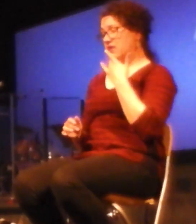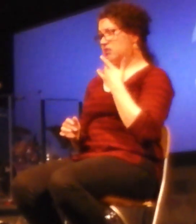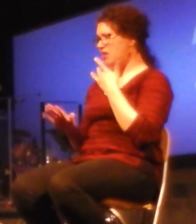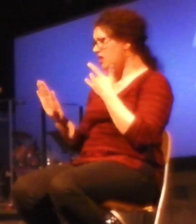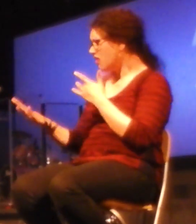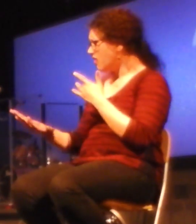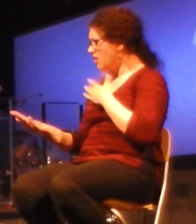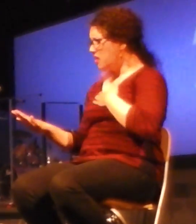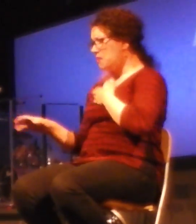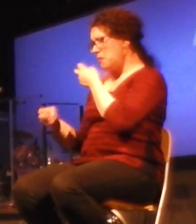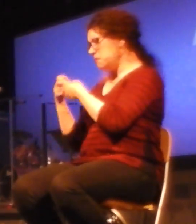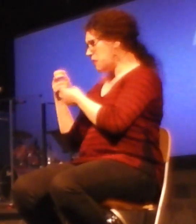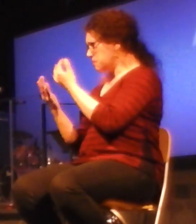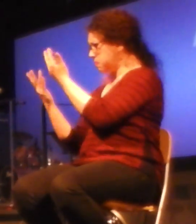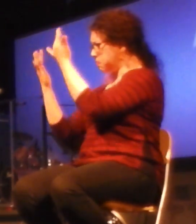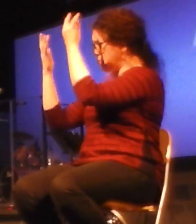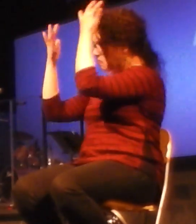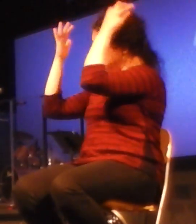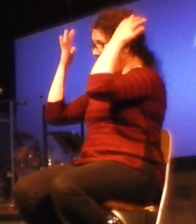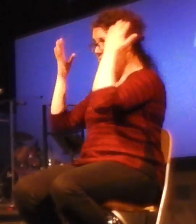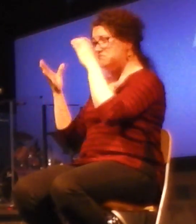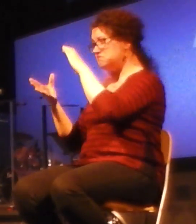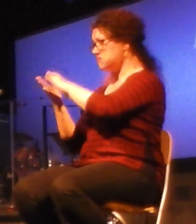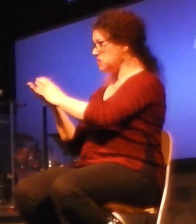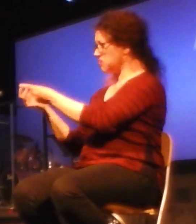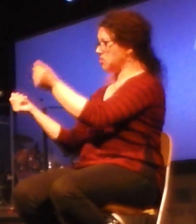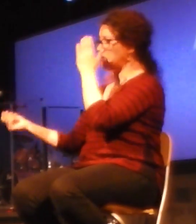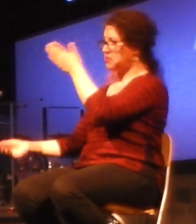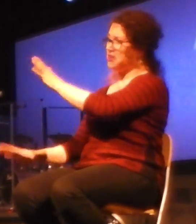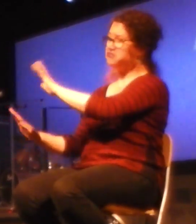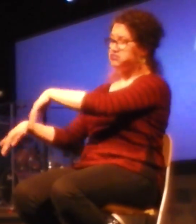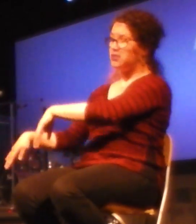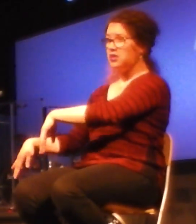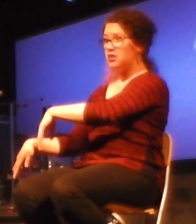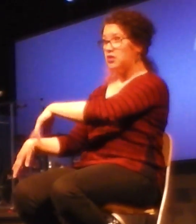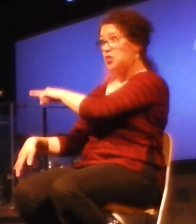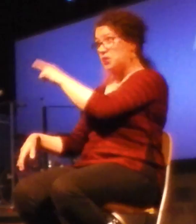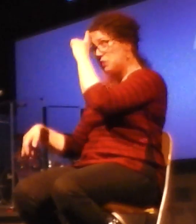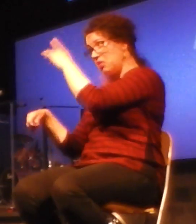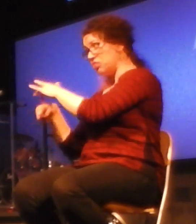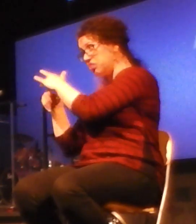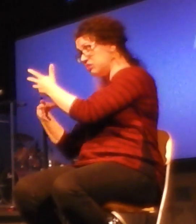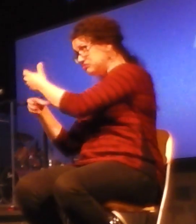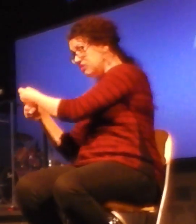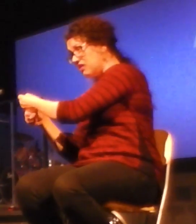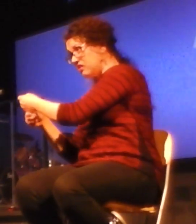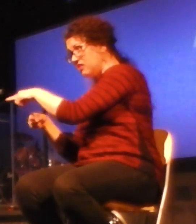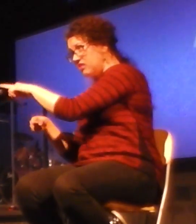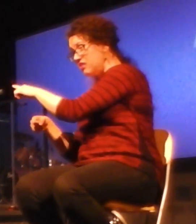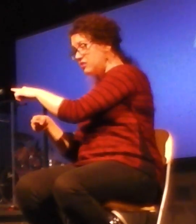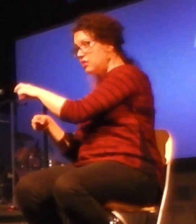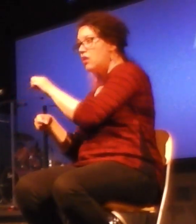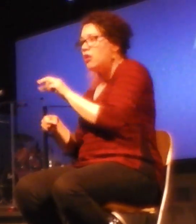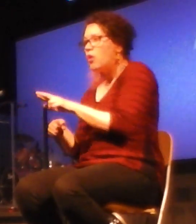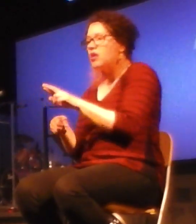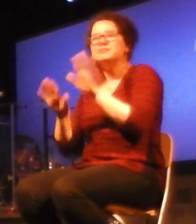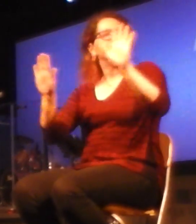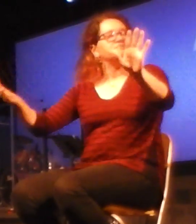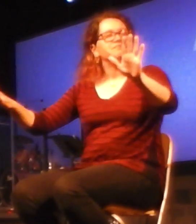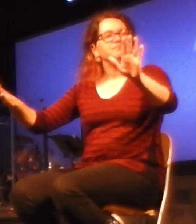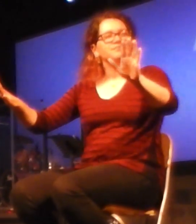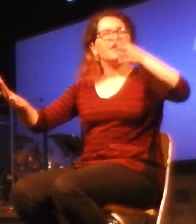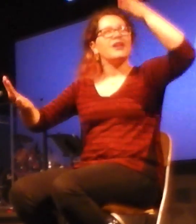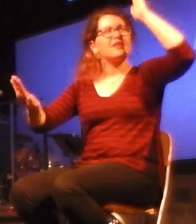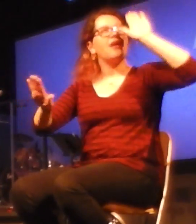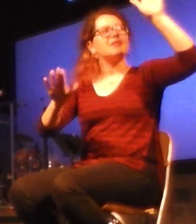your marriage is going to fall apart, will you let that be the loudest voice? Or will you say, no, God has a different plan for